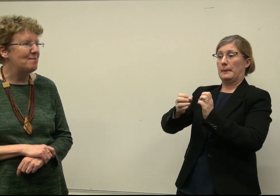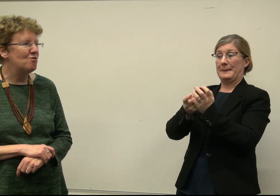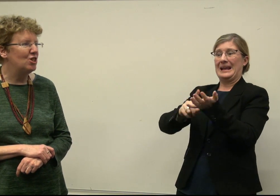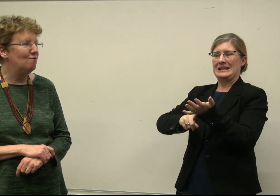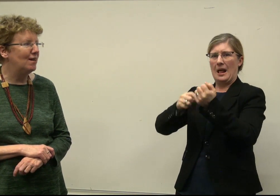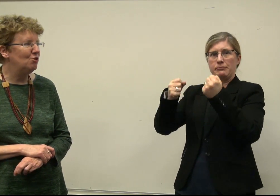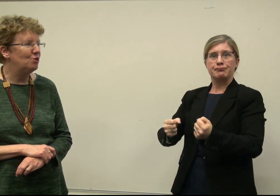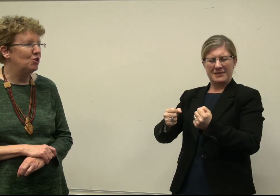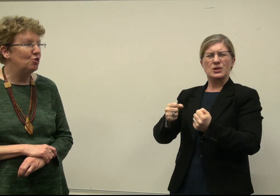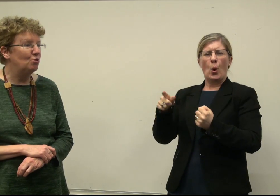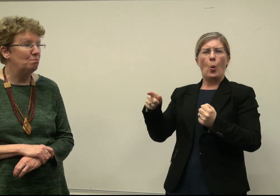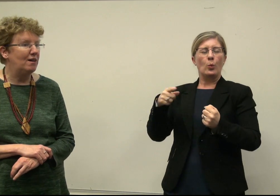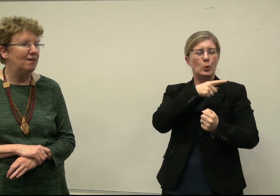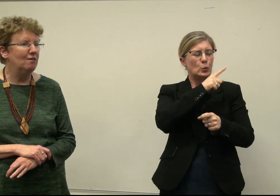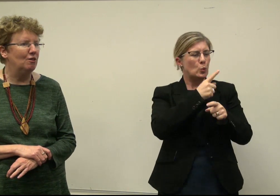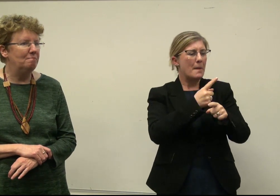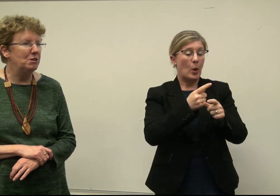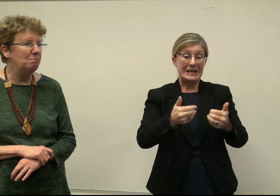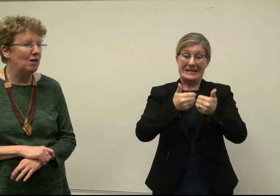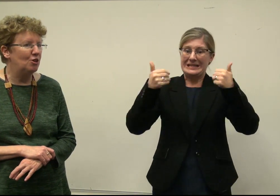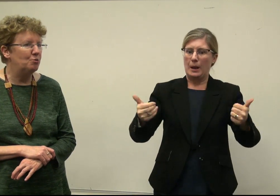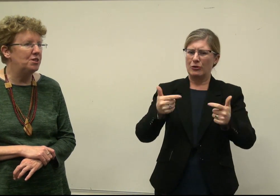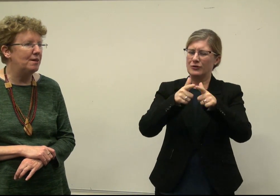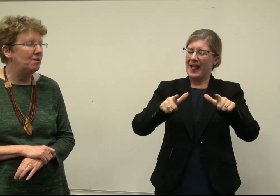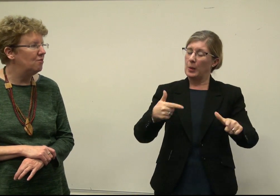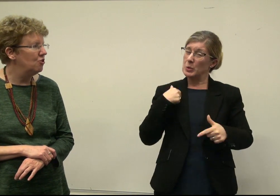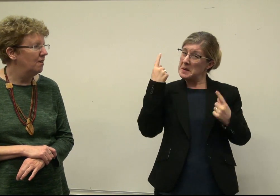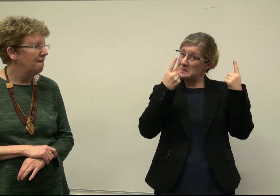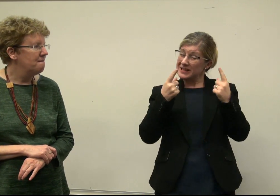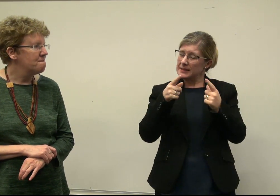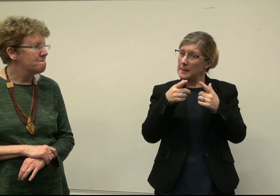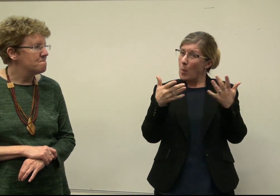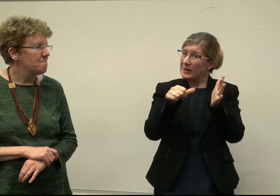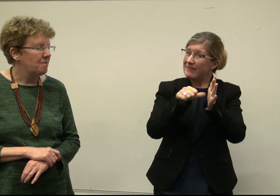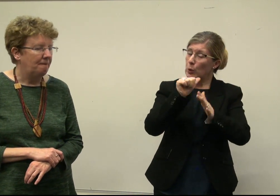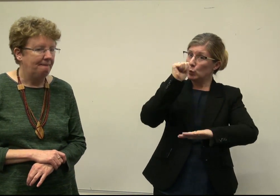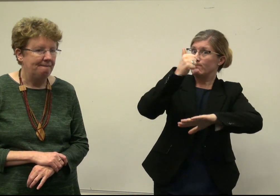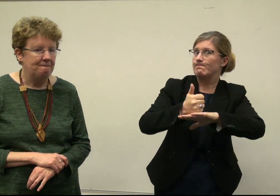the separation of languages, which you talked about early on, must be hard to establish.